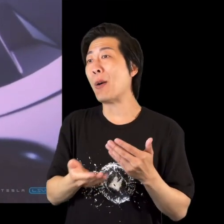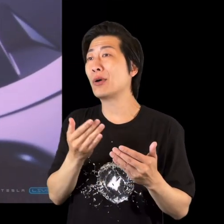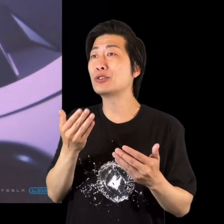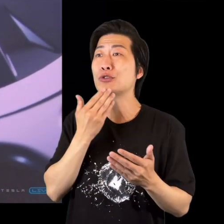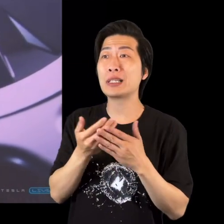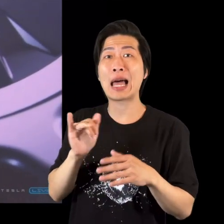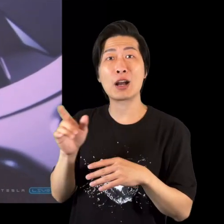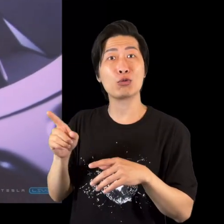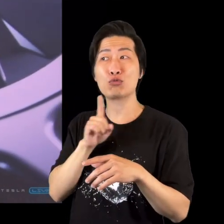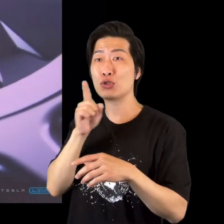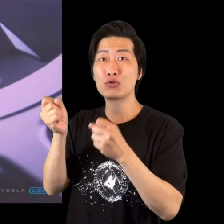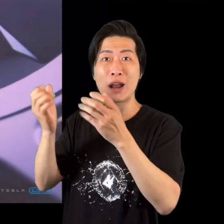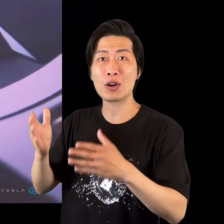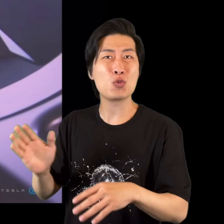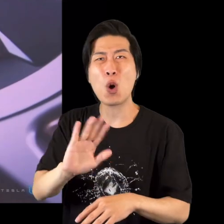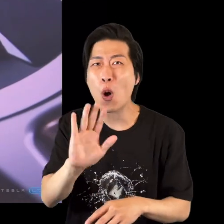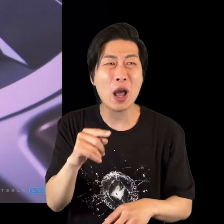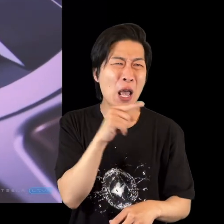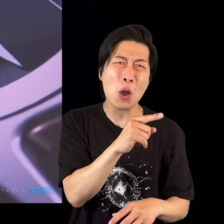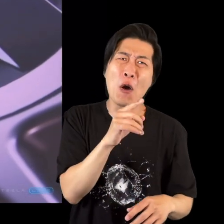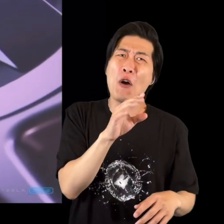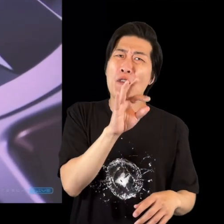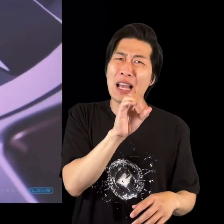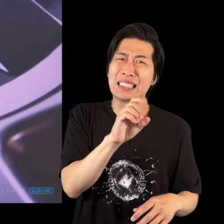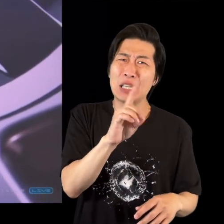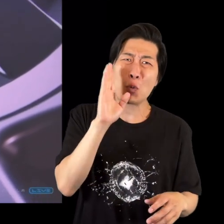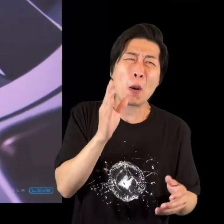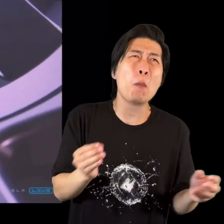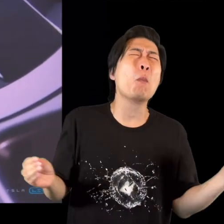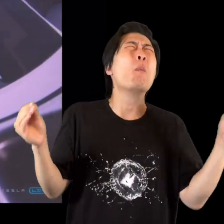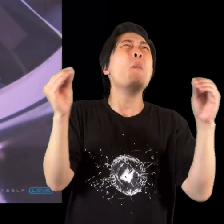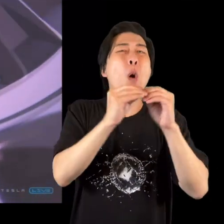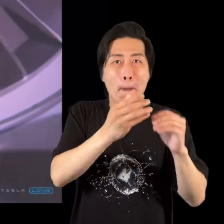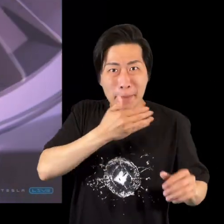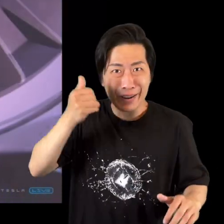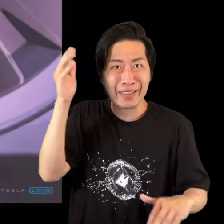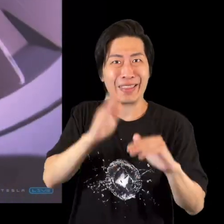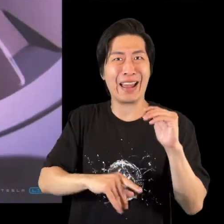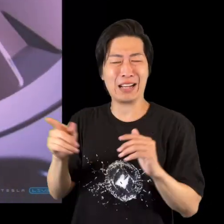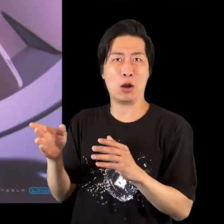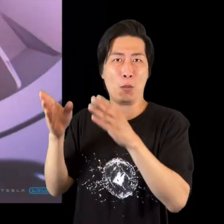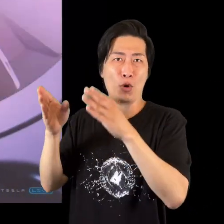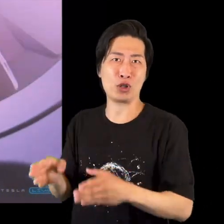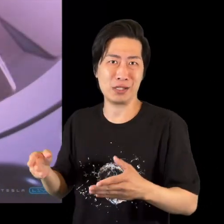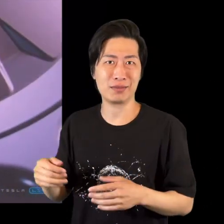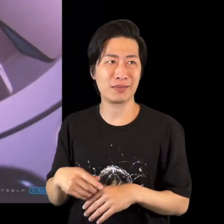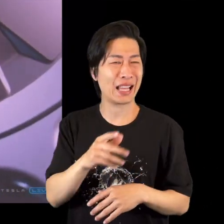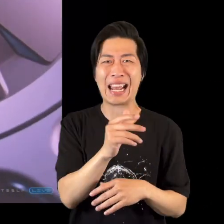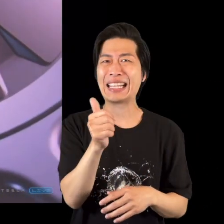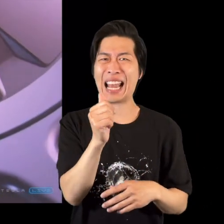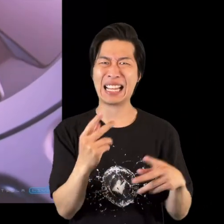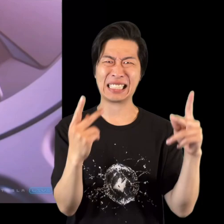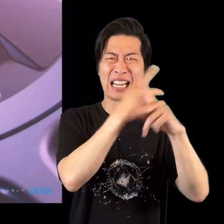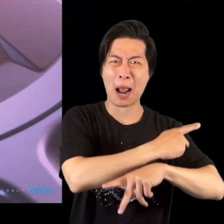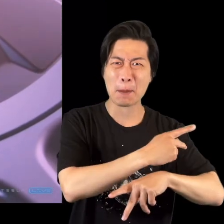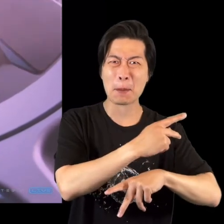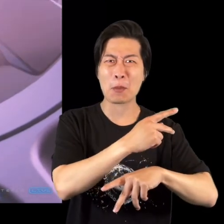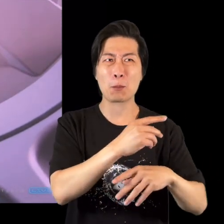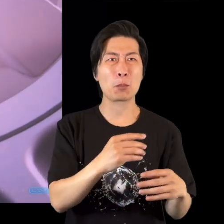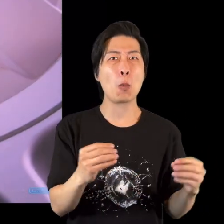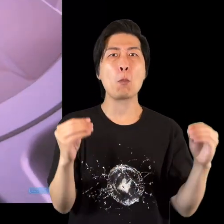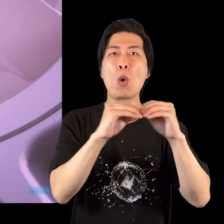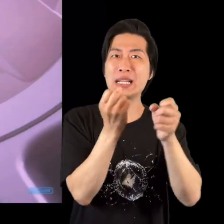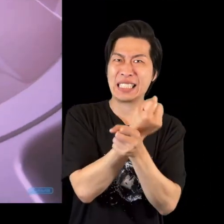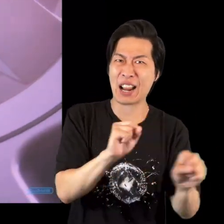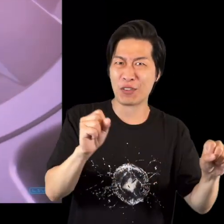10 times safer than a person. It's not even going to be a contest, frankly. And I think some people realize it. I think you guys probably realize it.